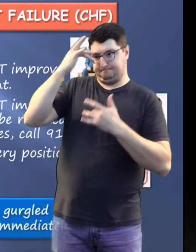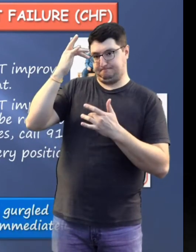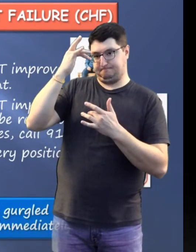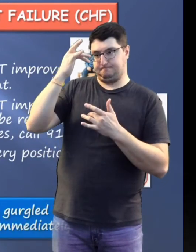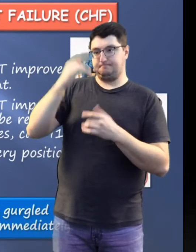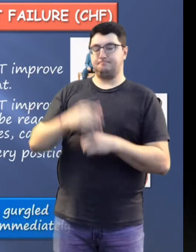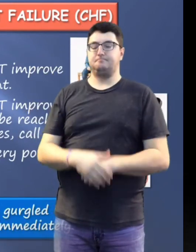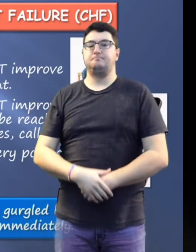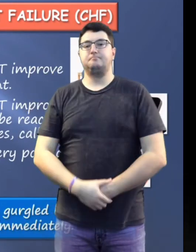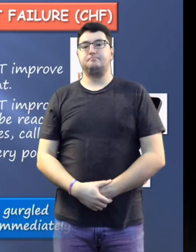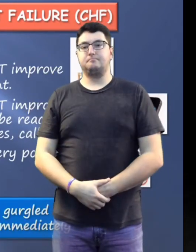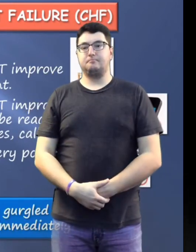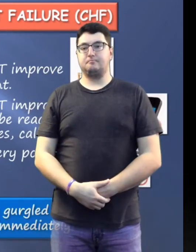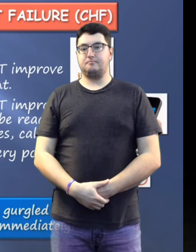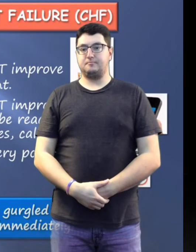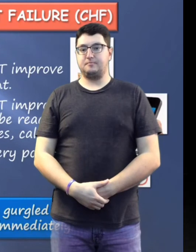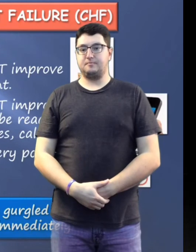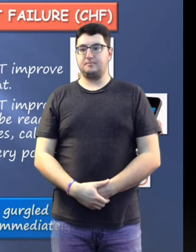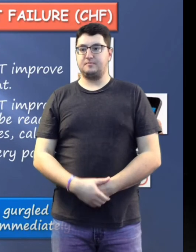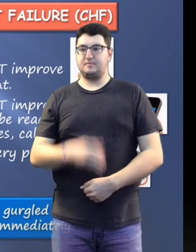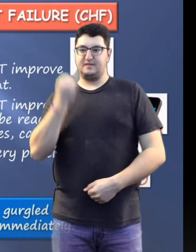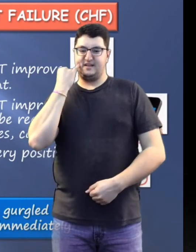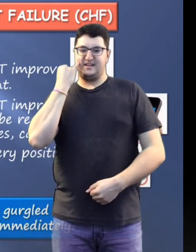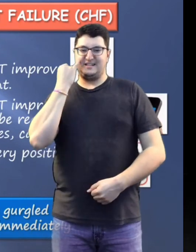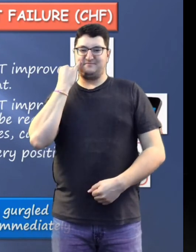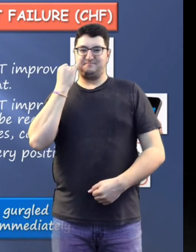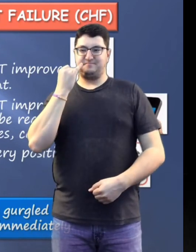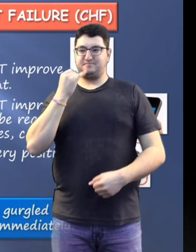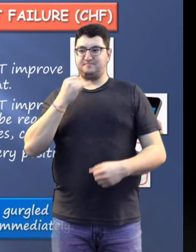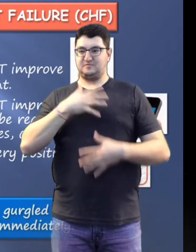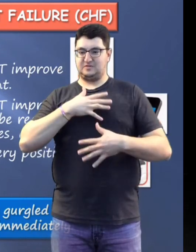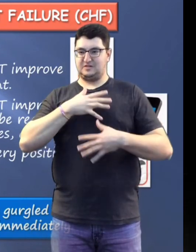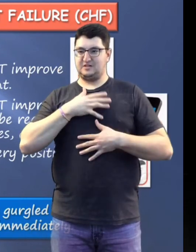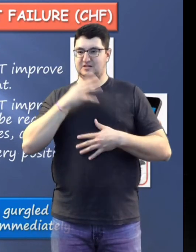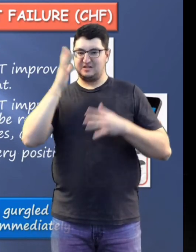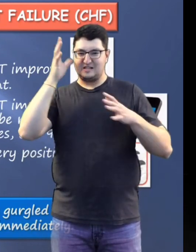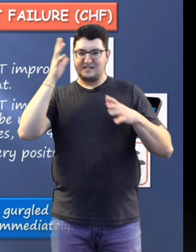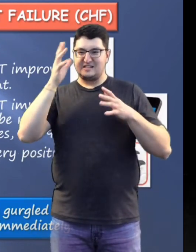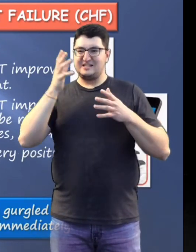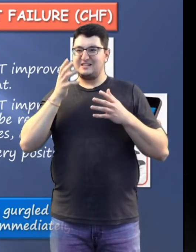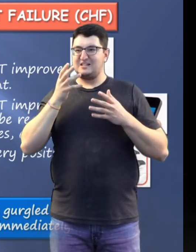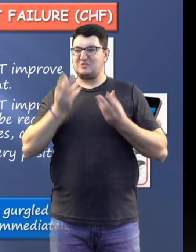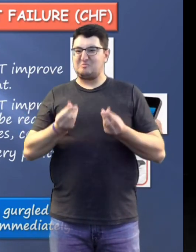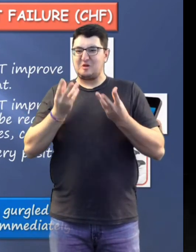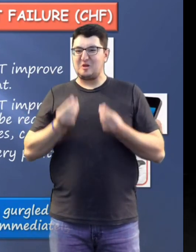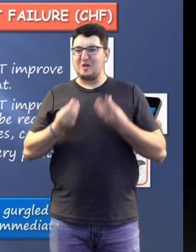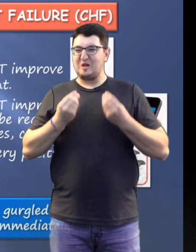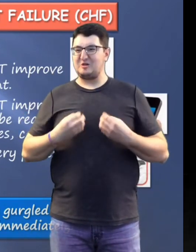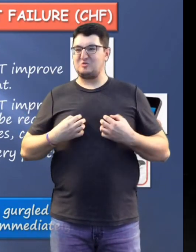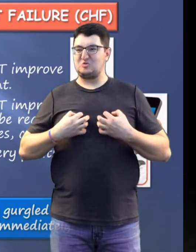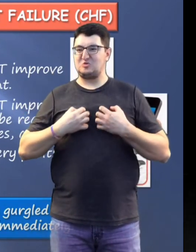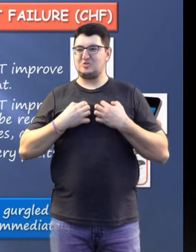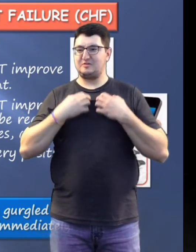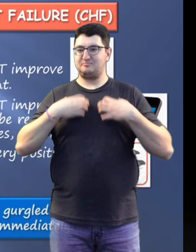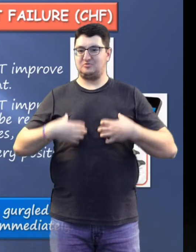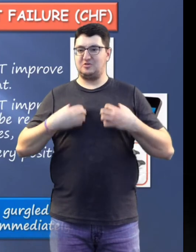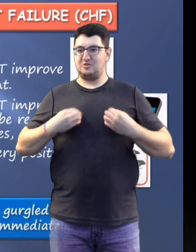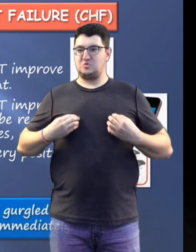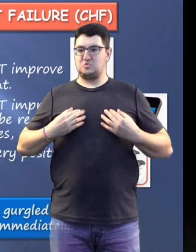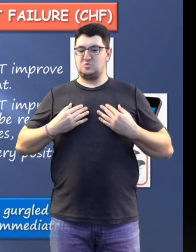If the child has noisy gurgled breathing, which may be caused by fluid buildup in the lungs, call 911